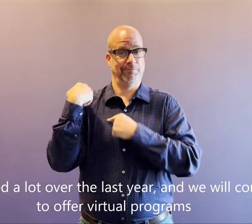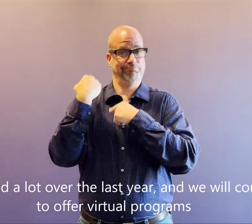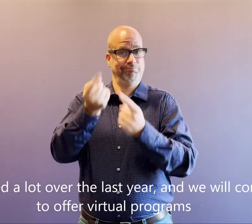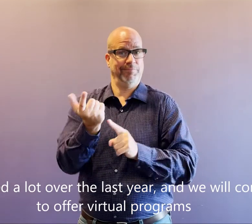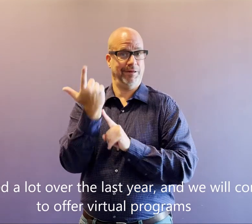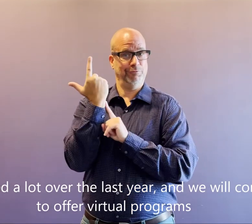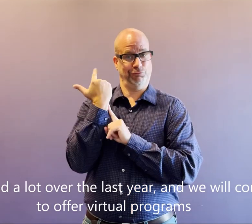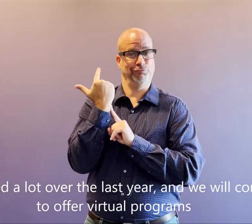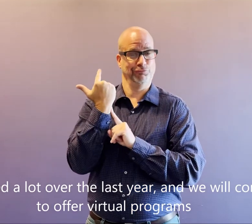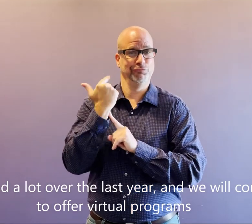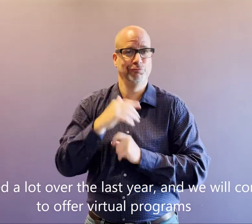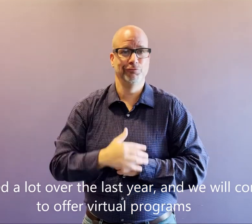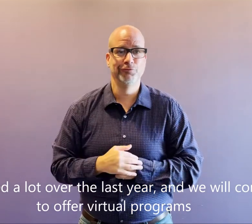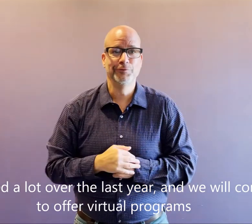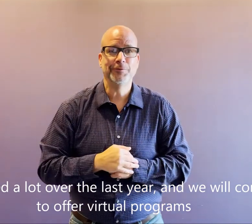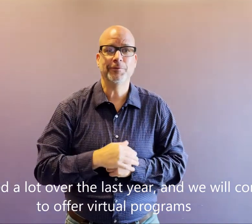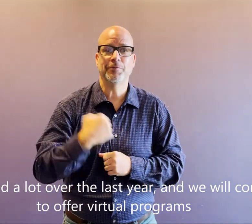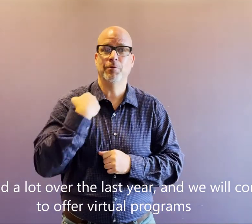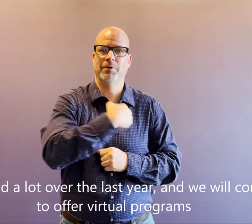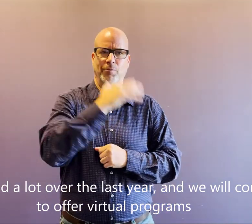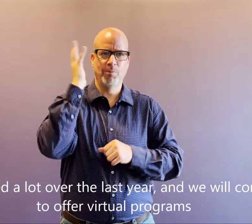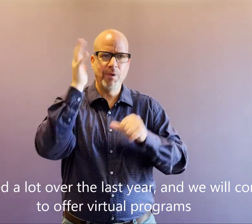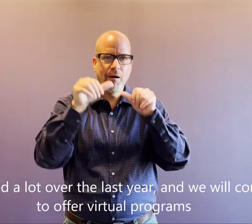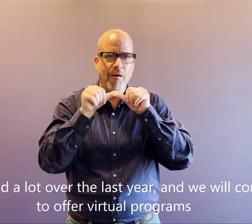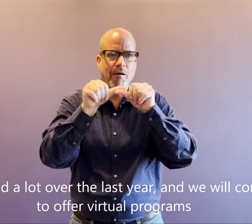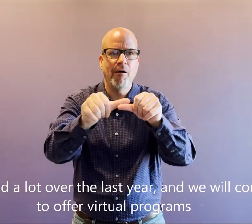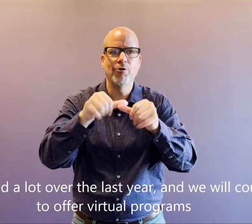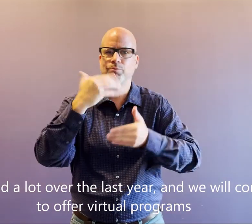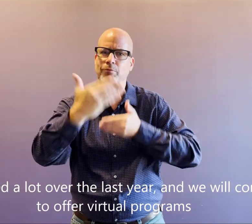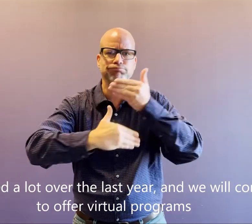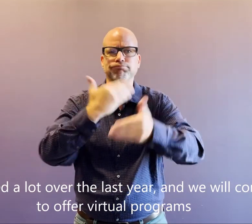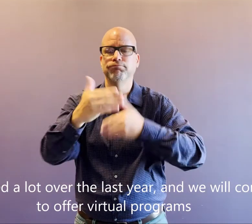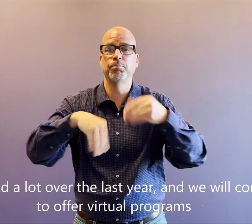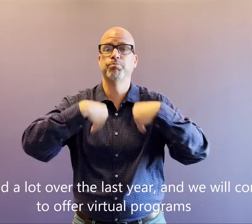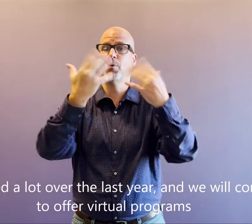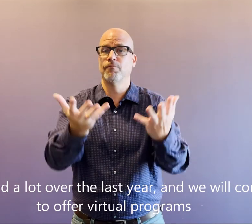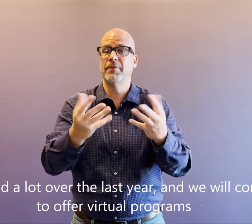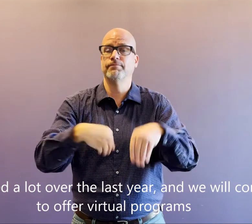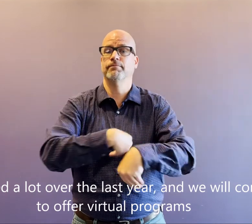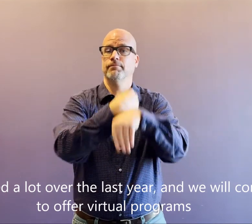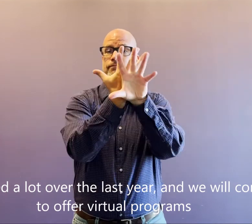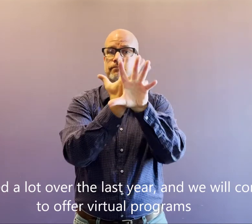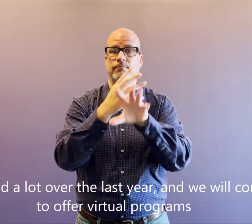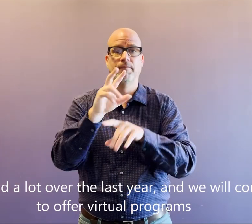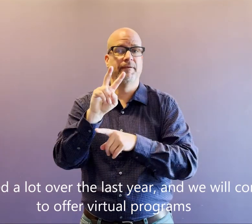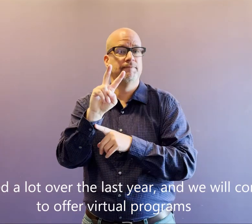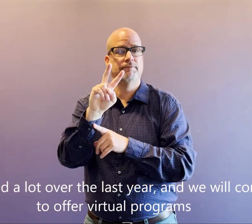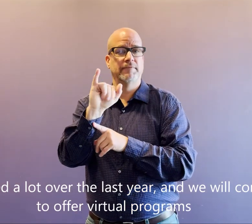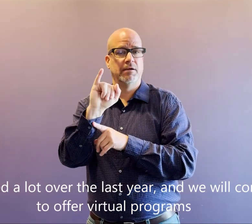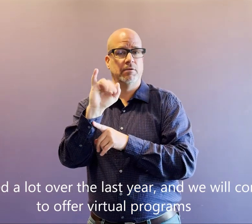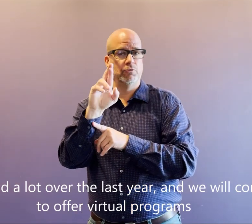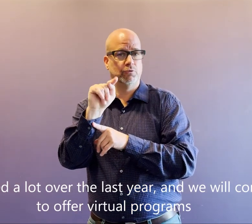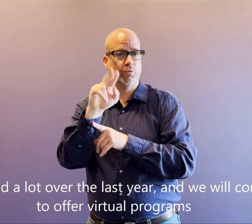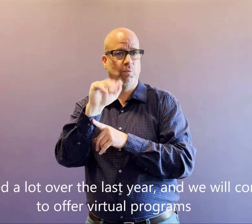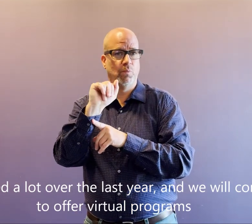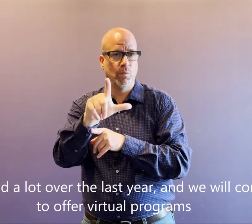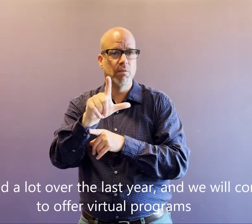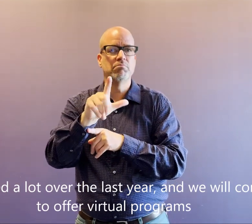We learned a lot over the last year, and we will continue to offer virtual programs